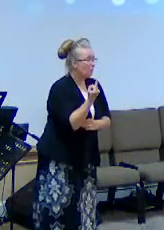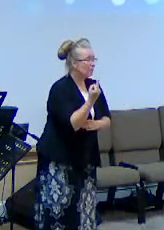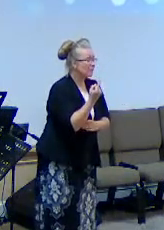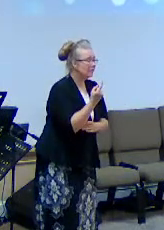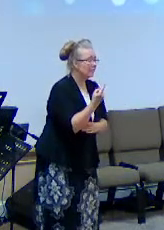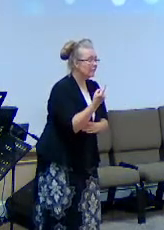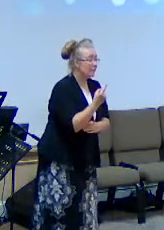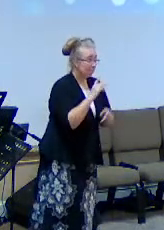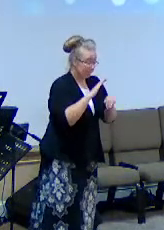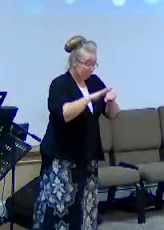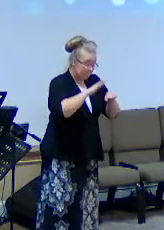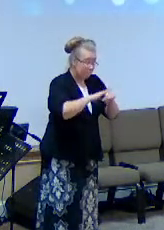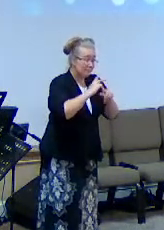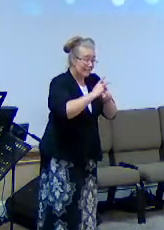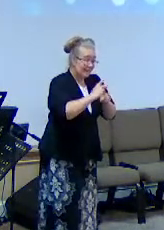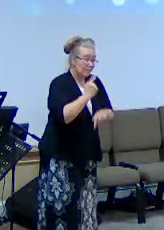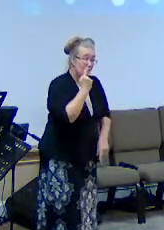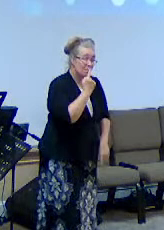watch our mouth